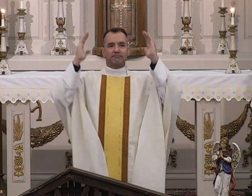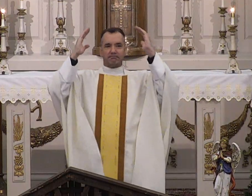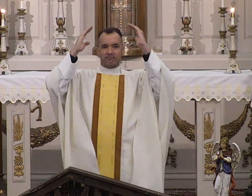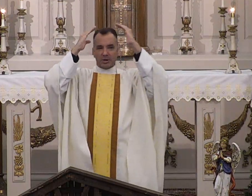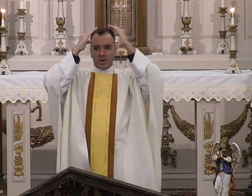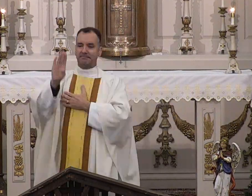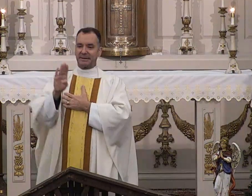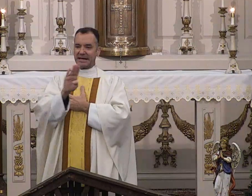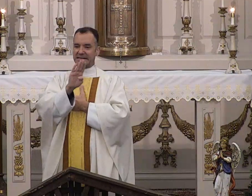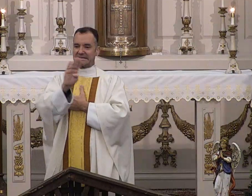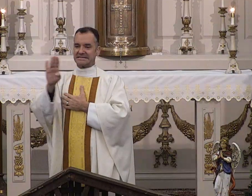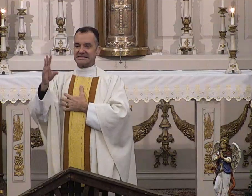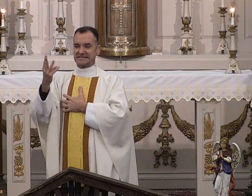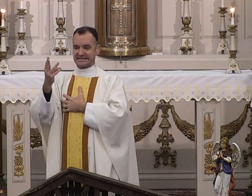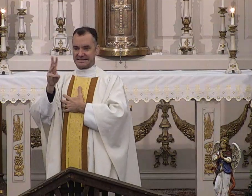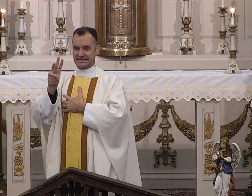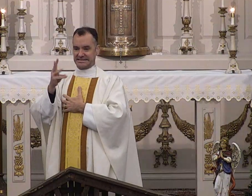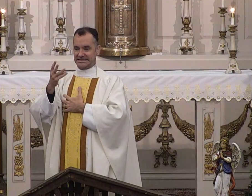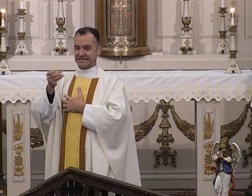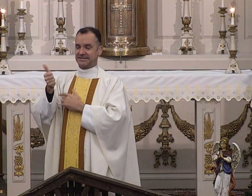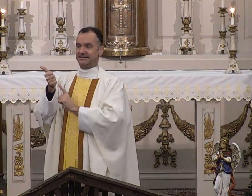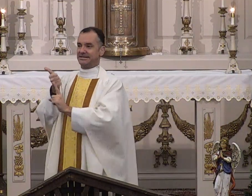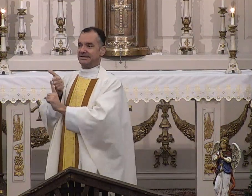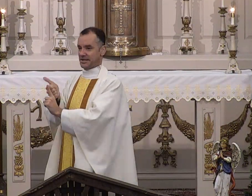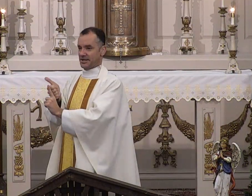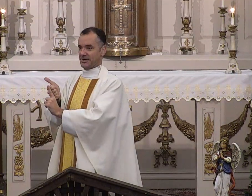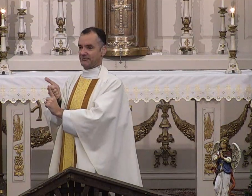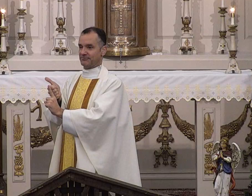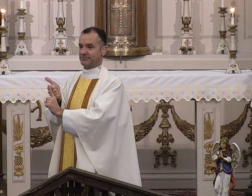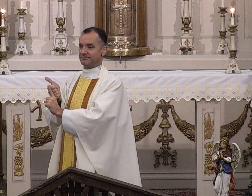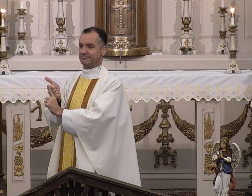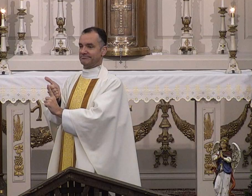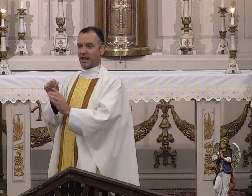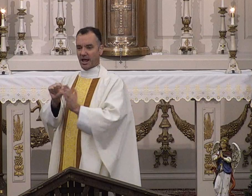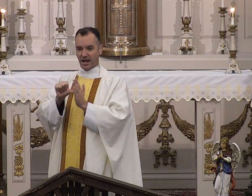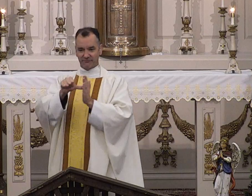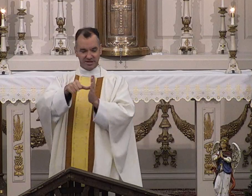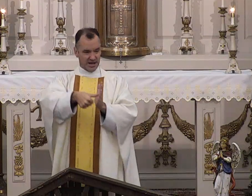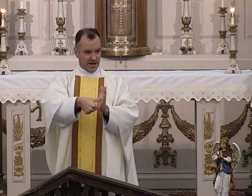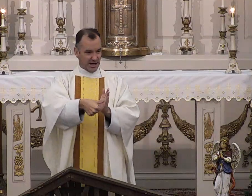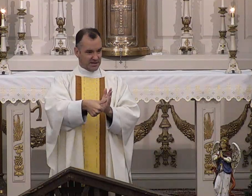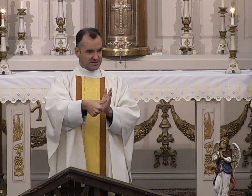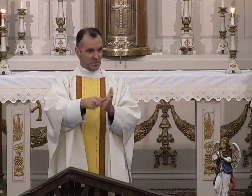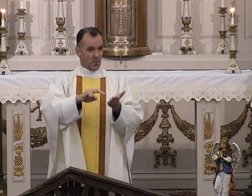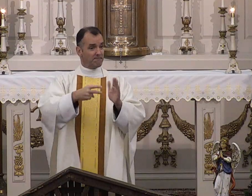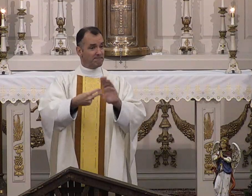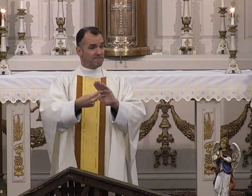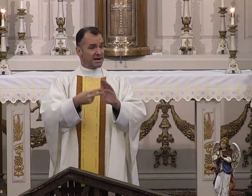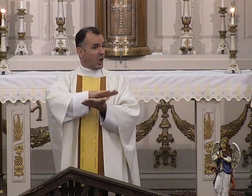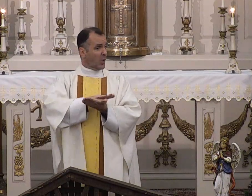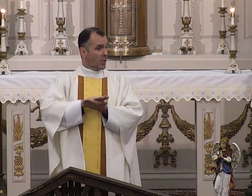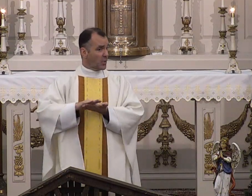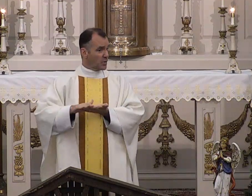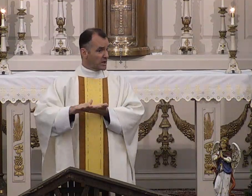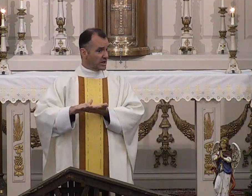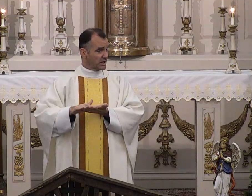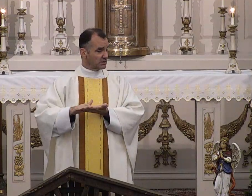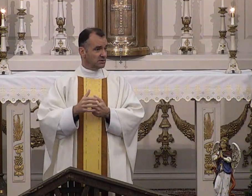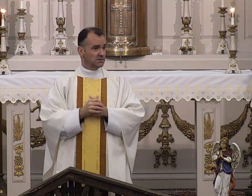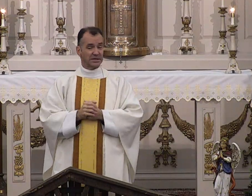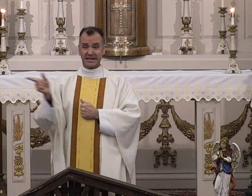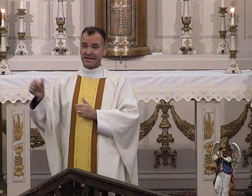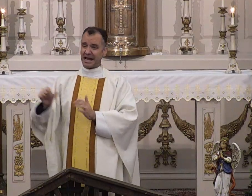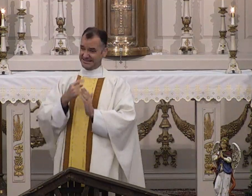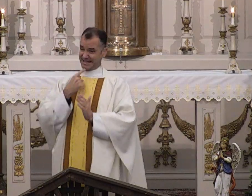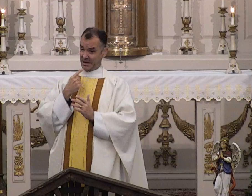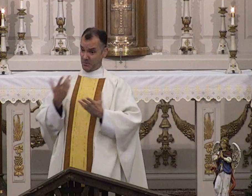I remember Pope Benedict XVI emphasized the meaning